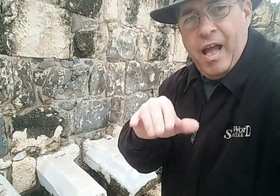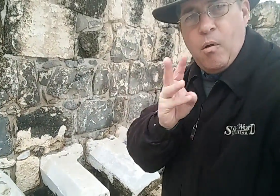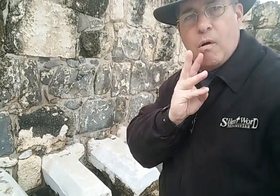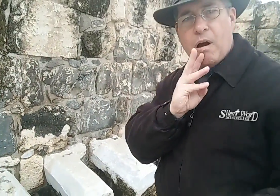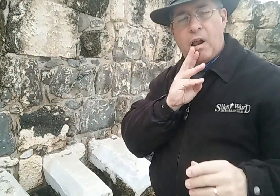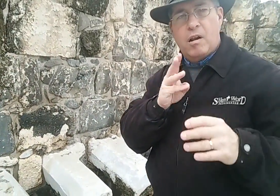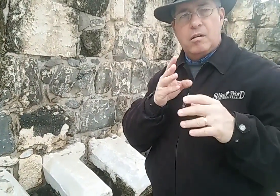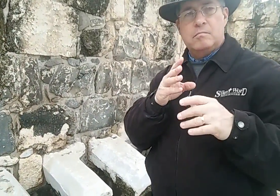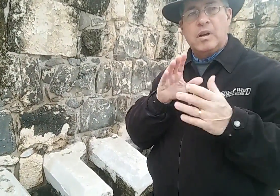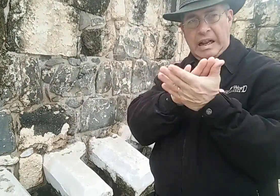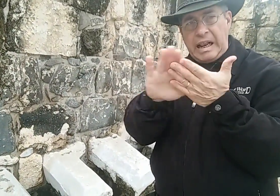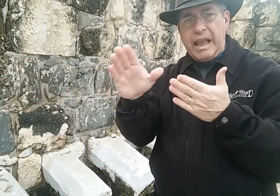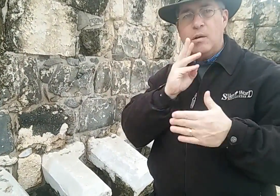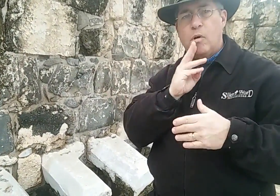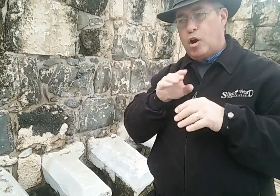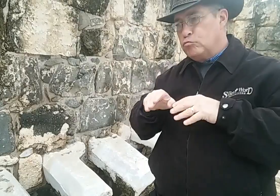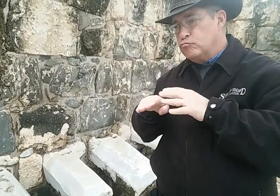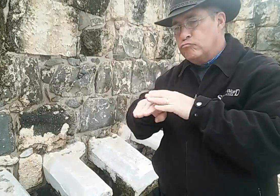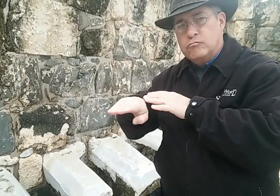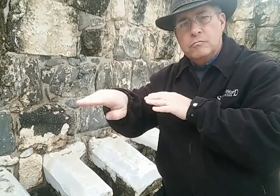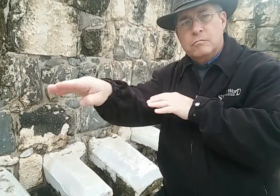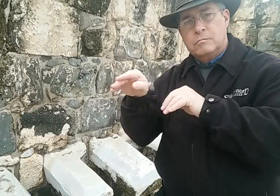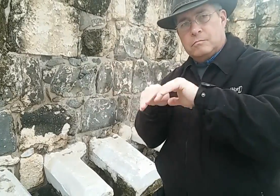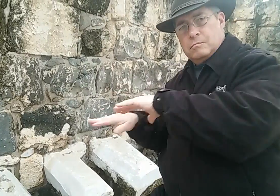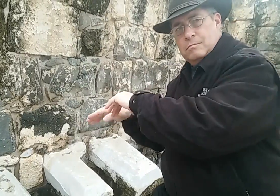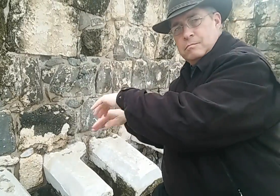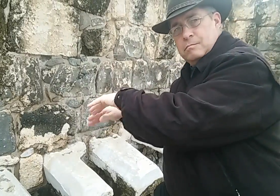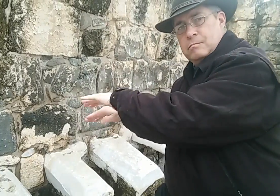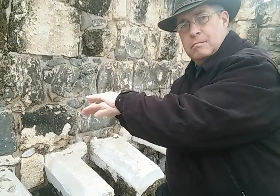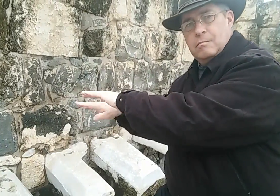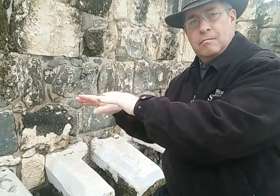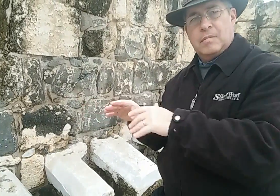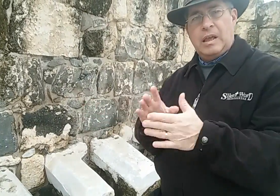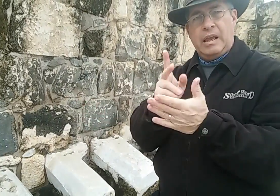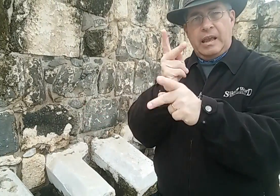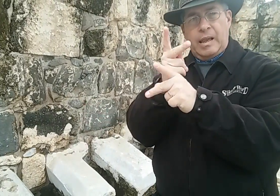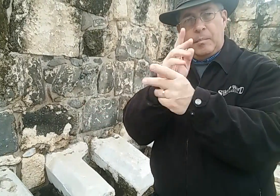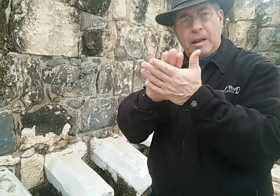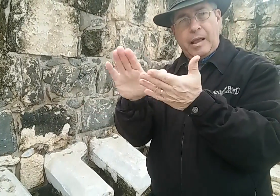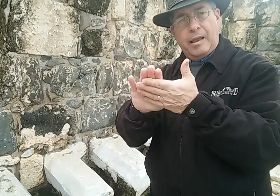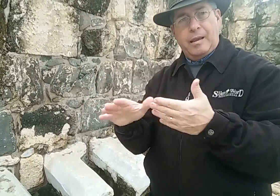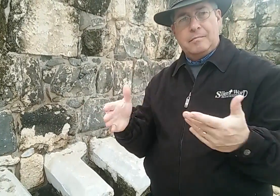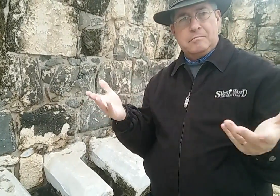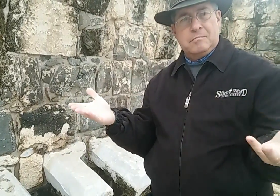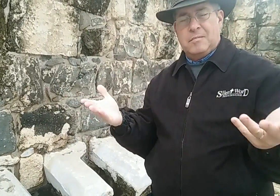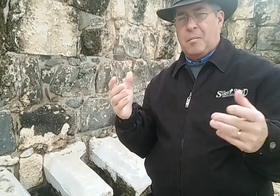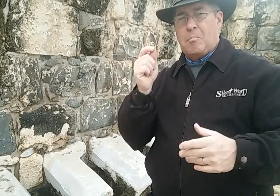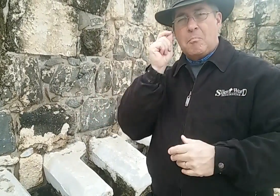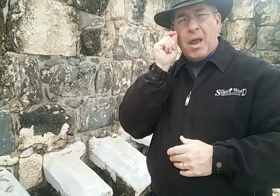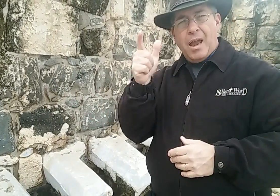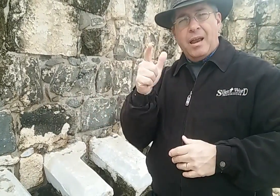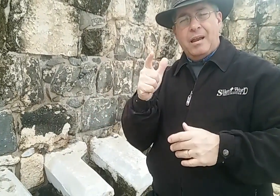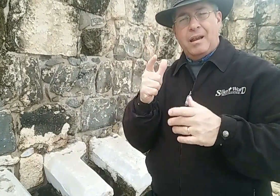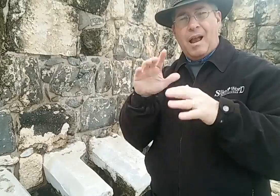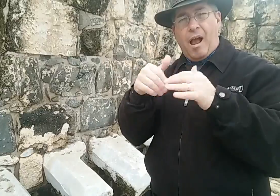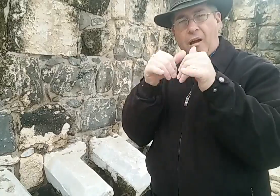And just because we can, I'll show you what this is. The water would have run and disposed of waste back in that area there. It's